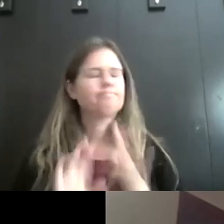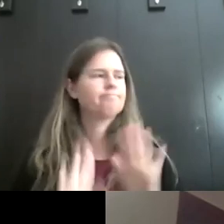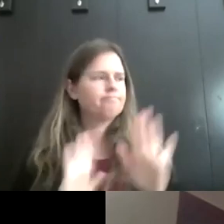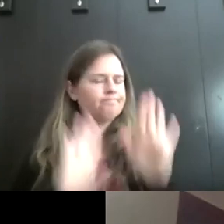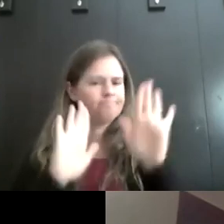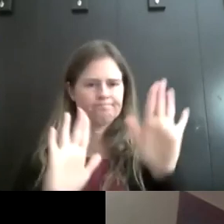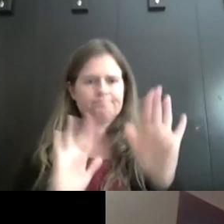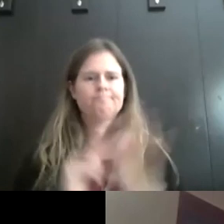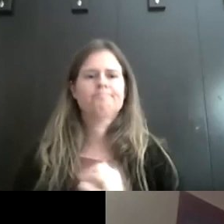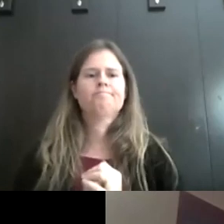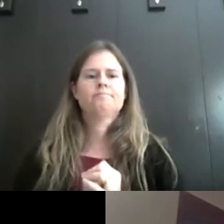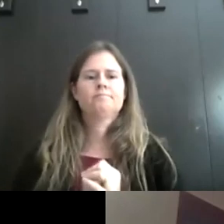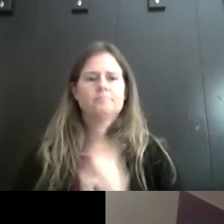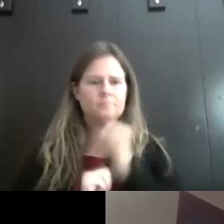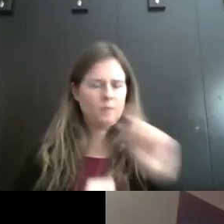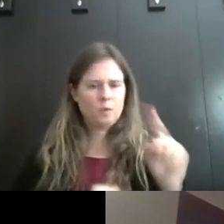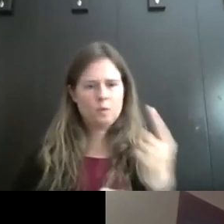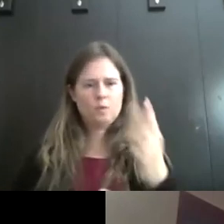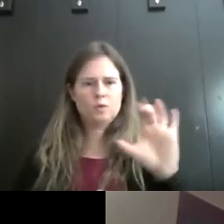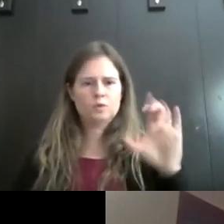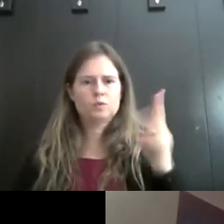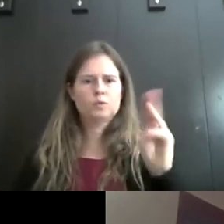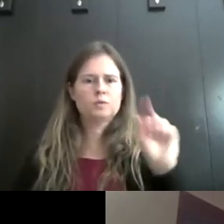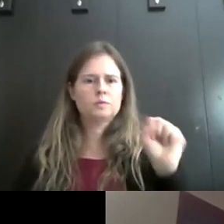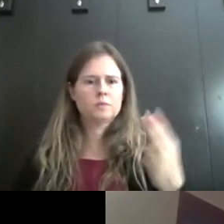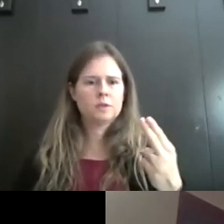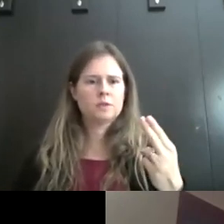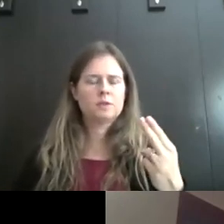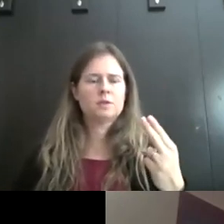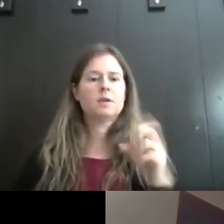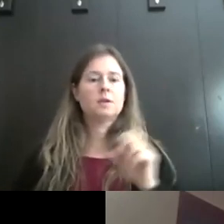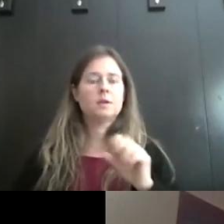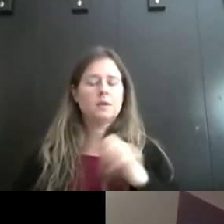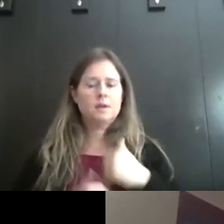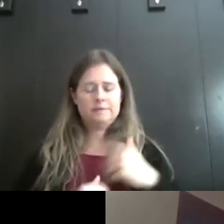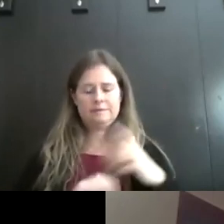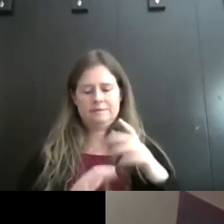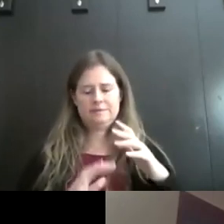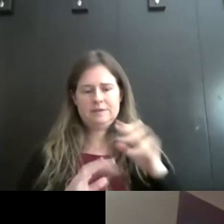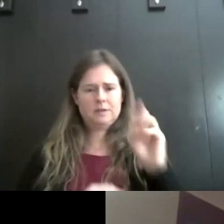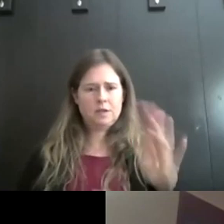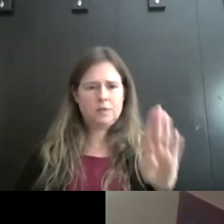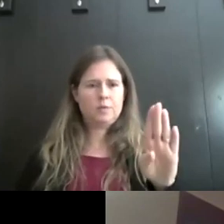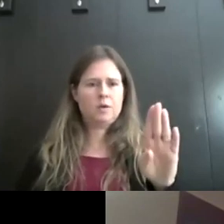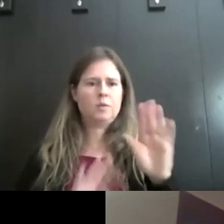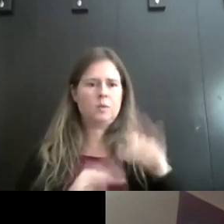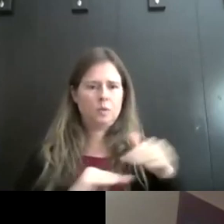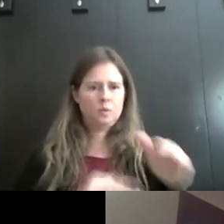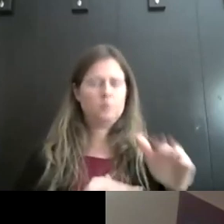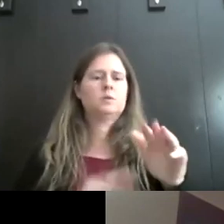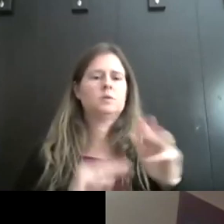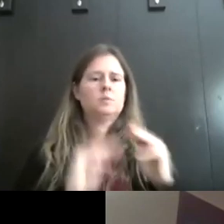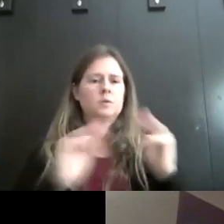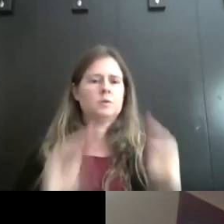and not just Chumash people. I mean, Santa Barbara Maritime Museum, their first director, Ed Cazano,